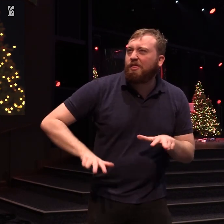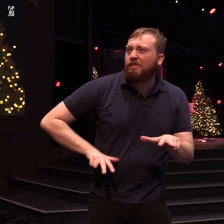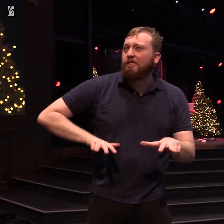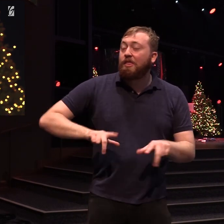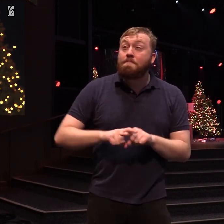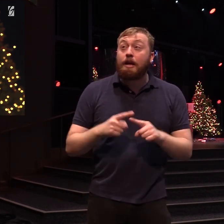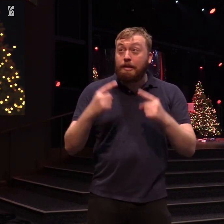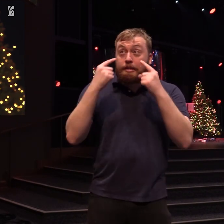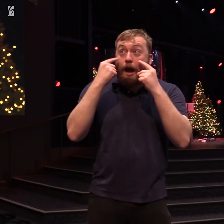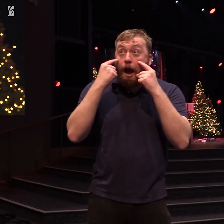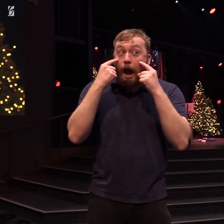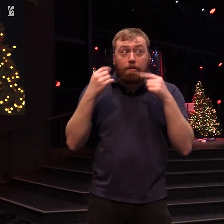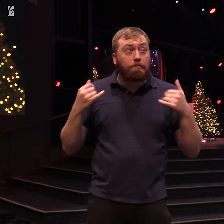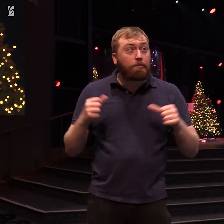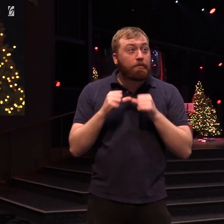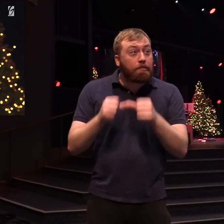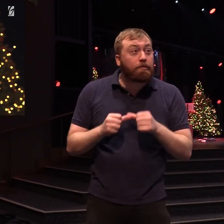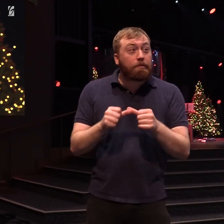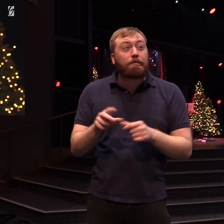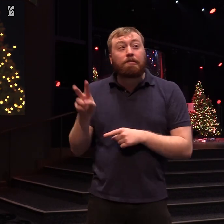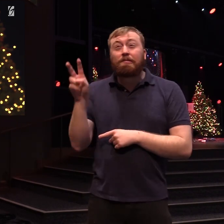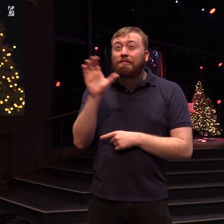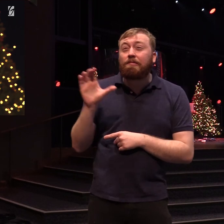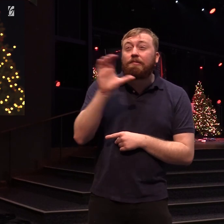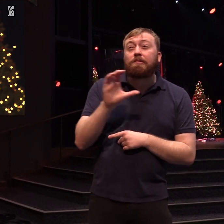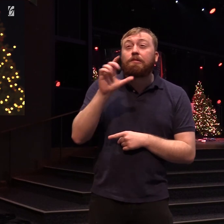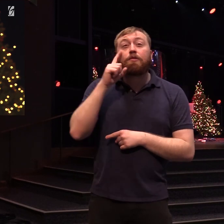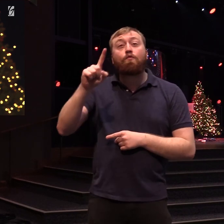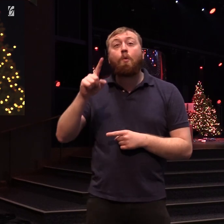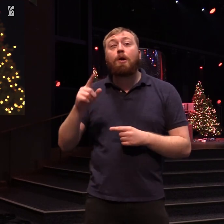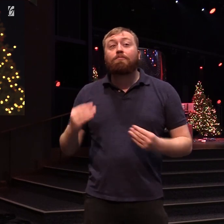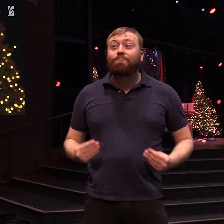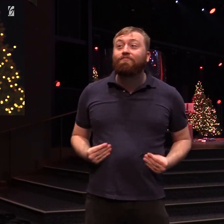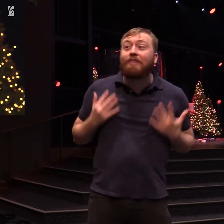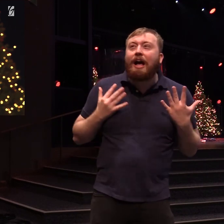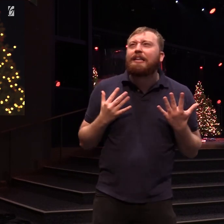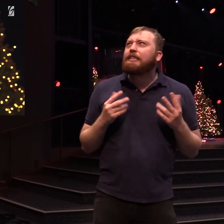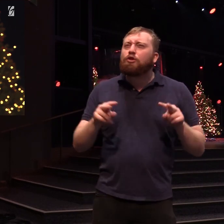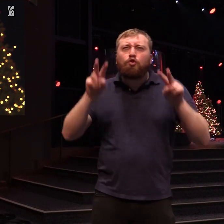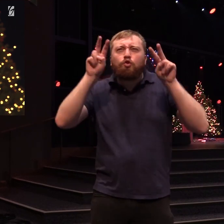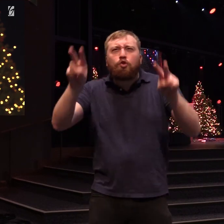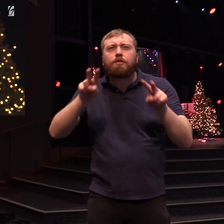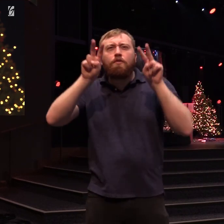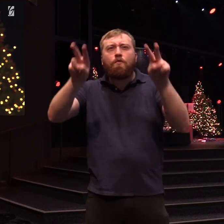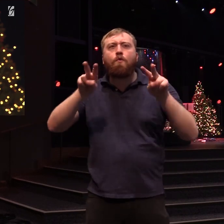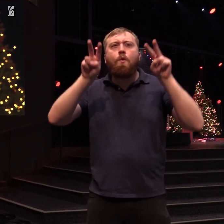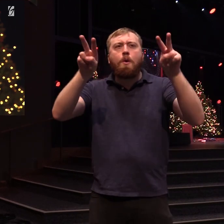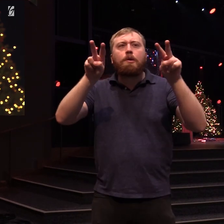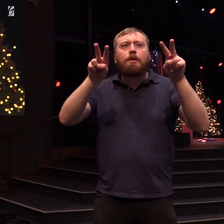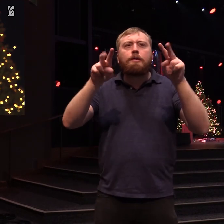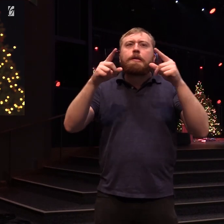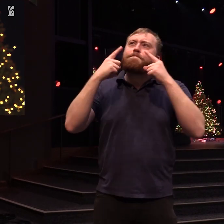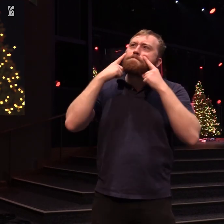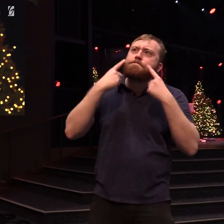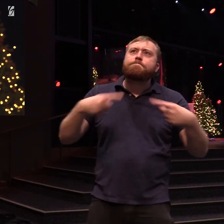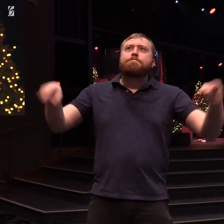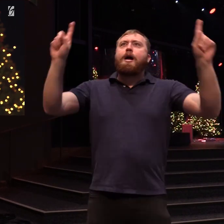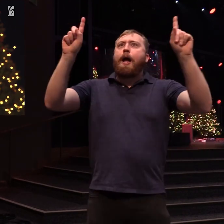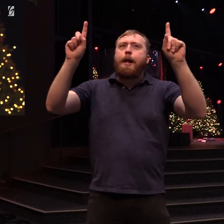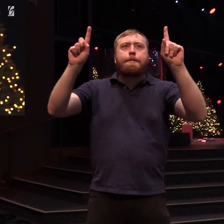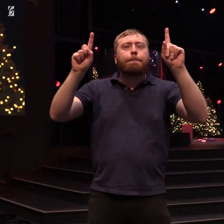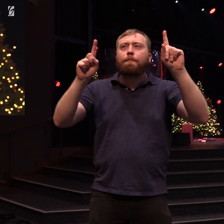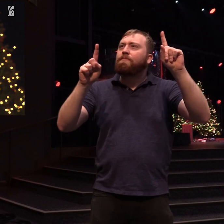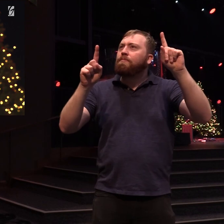looking full of hope and light, because he was looking forward. He was looking to the day when, according to